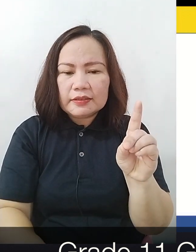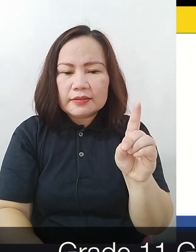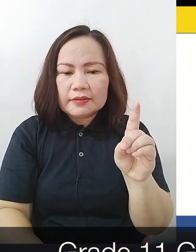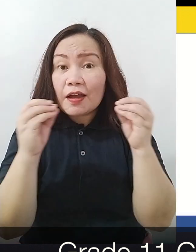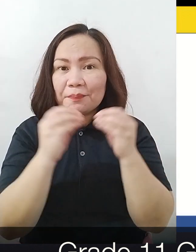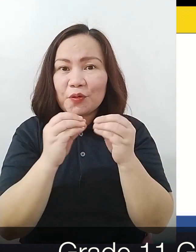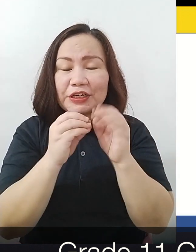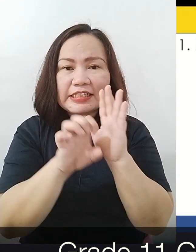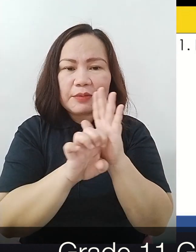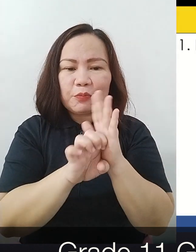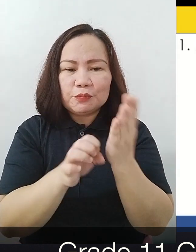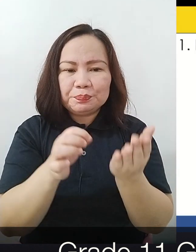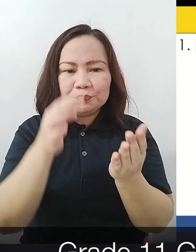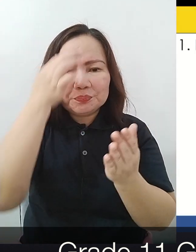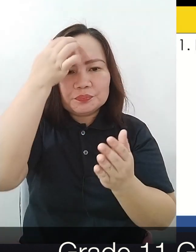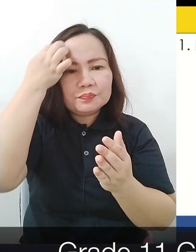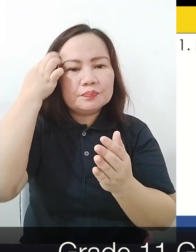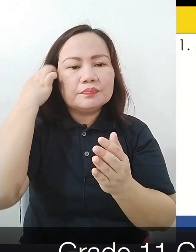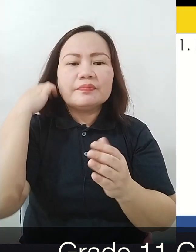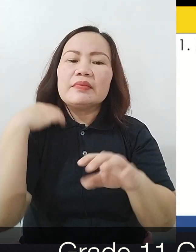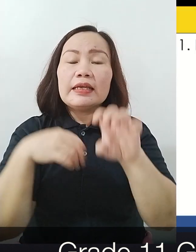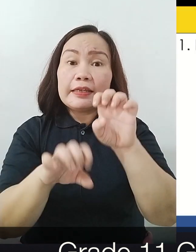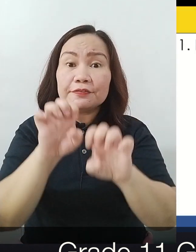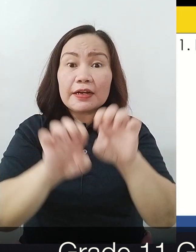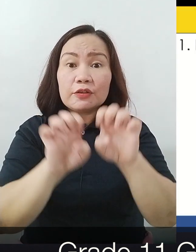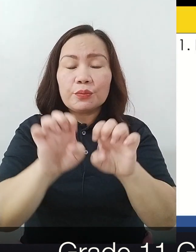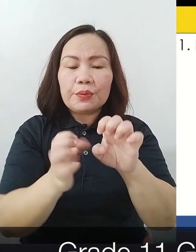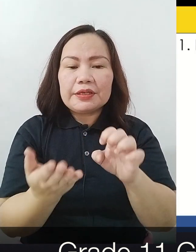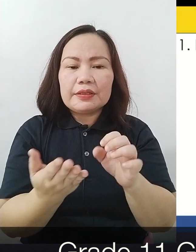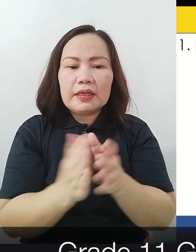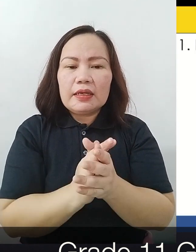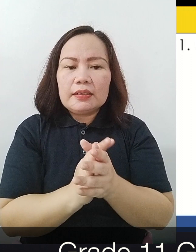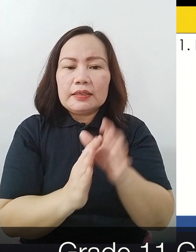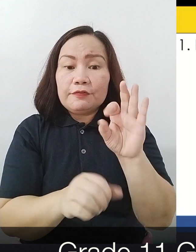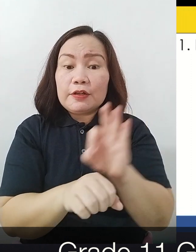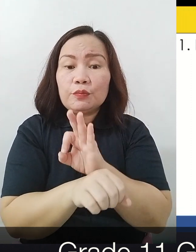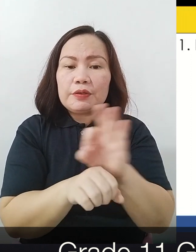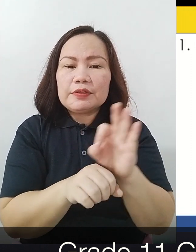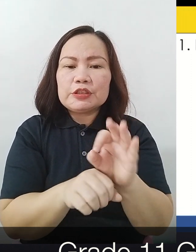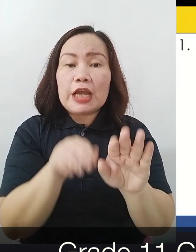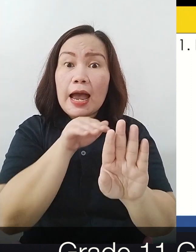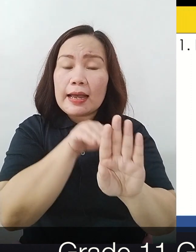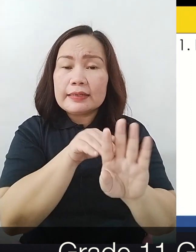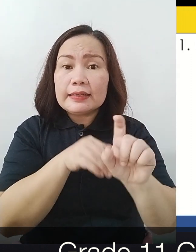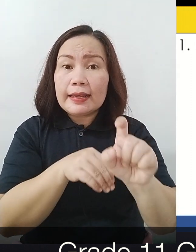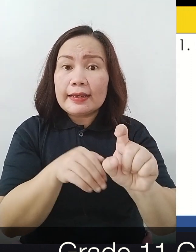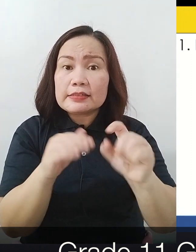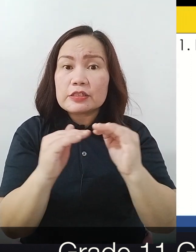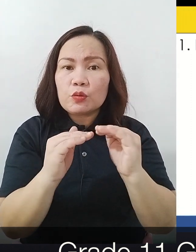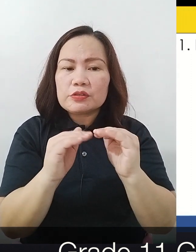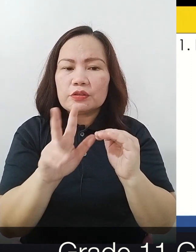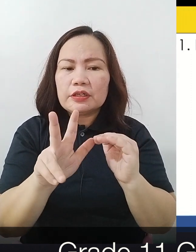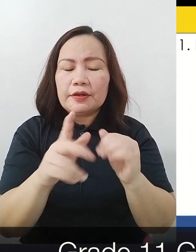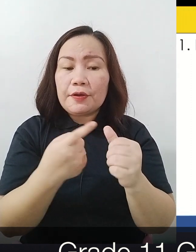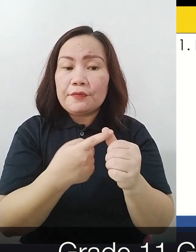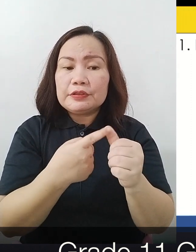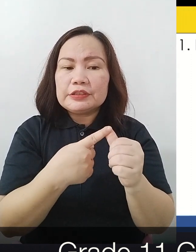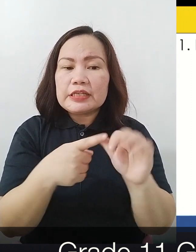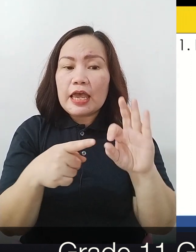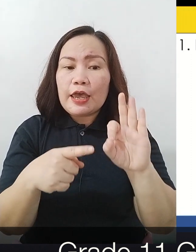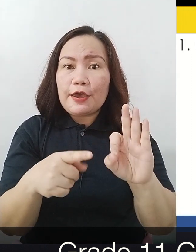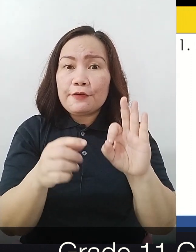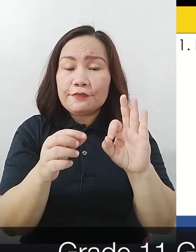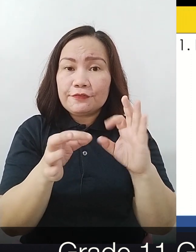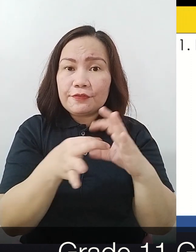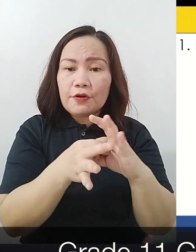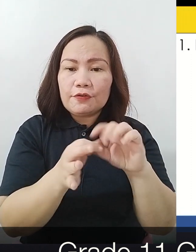Okay, more example tayo. Evaluate the following function at x is equal to 3. First, f of